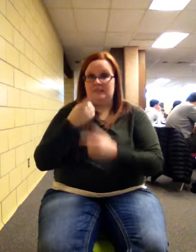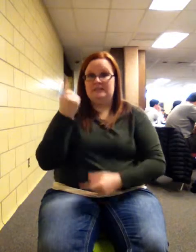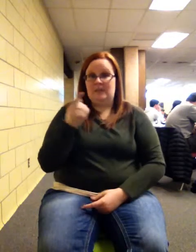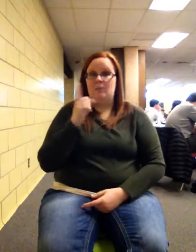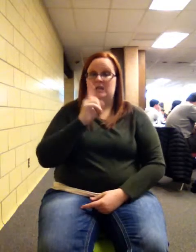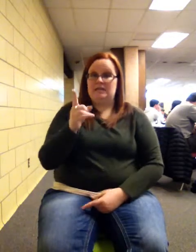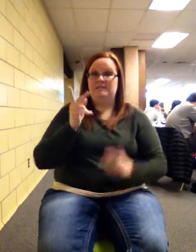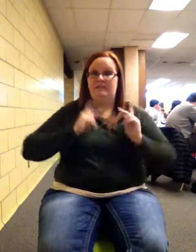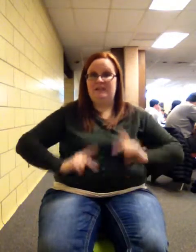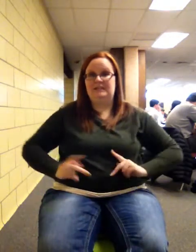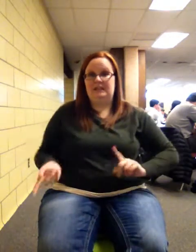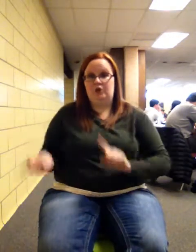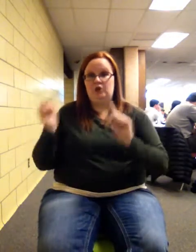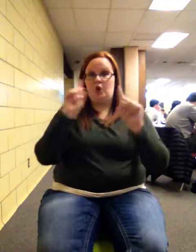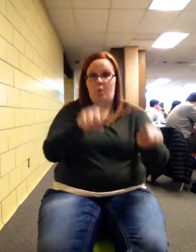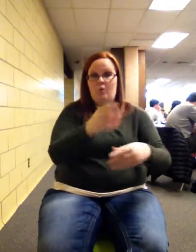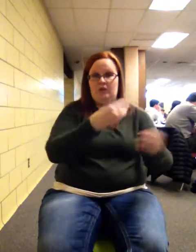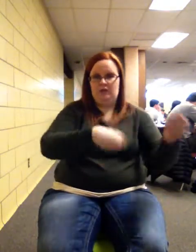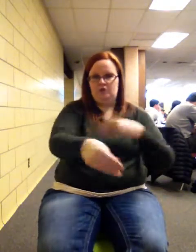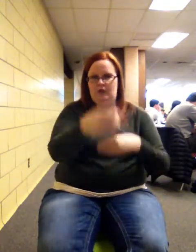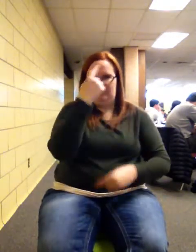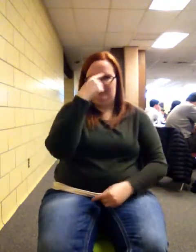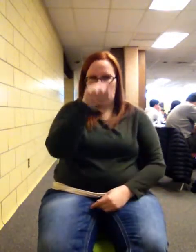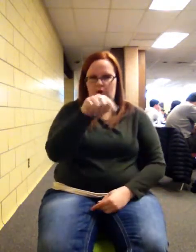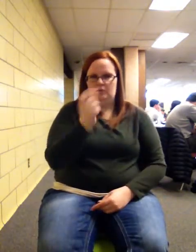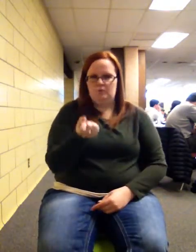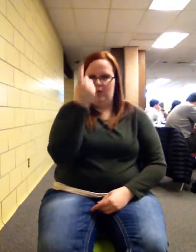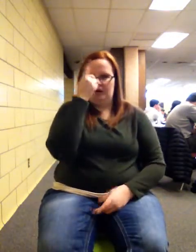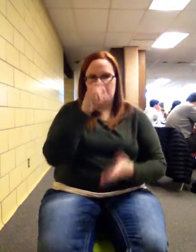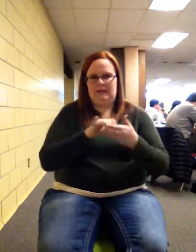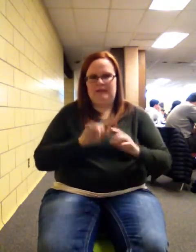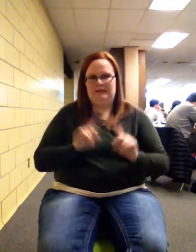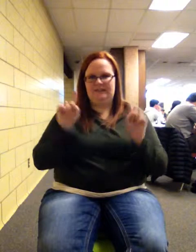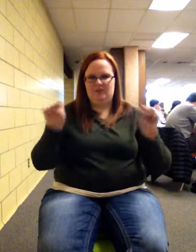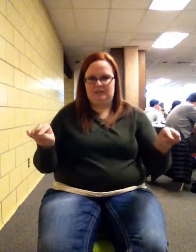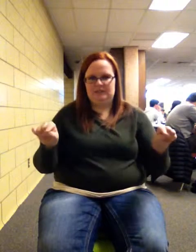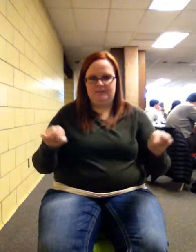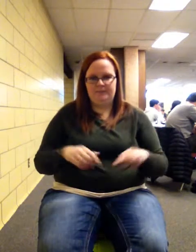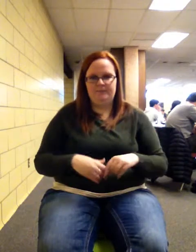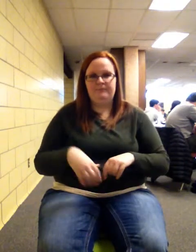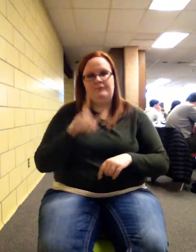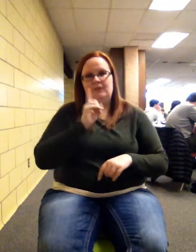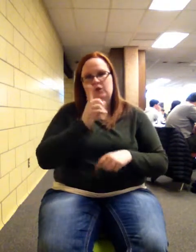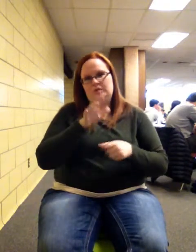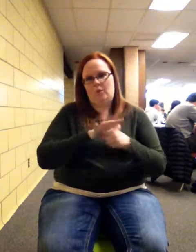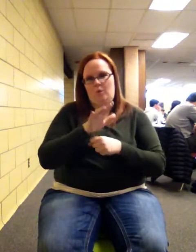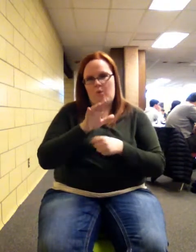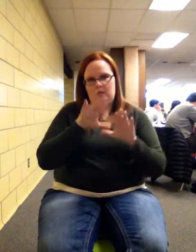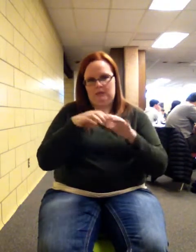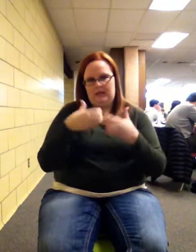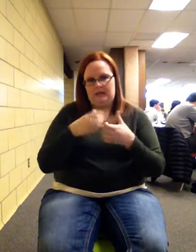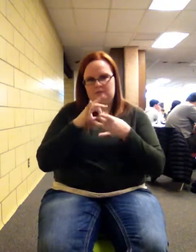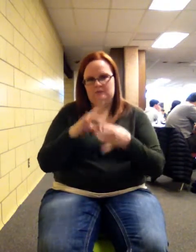for you. So just kind of understand the difference there. There's a whole class on investments, Finance